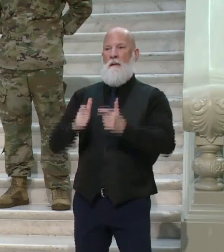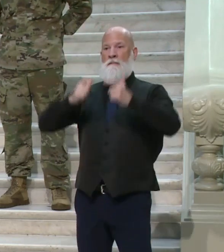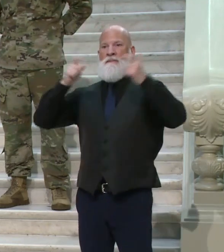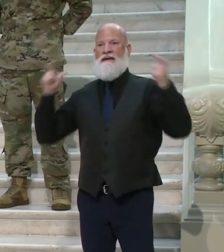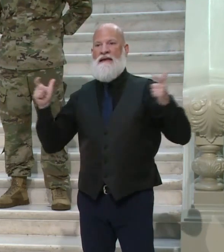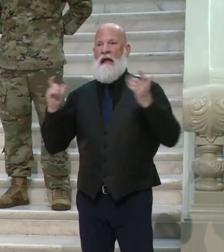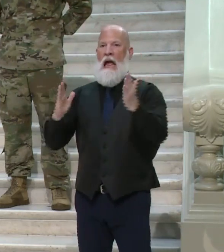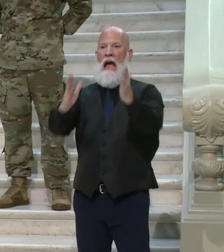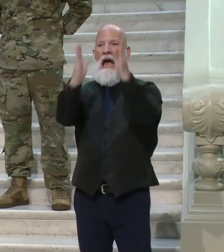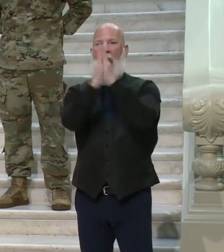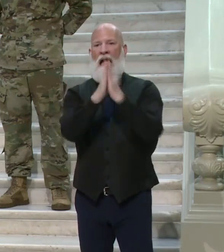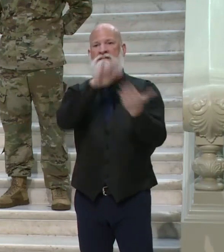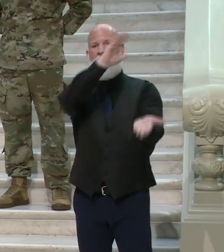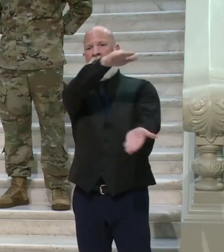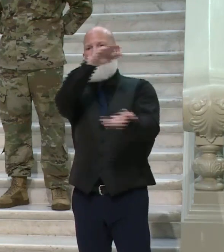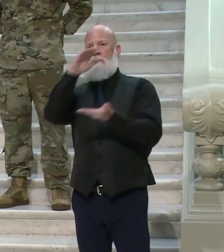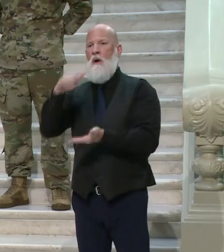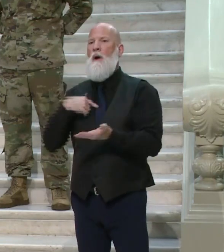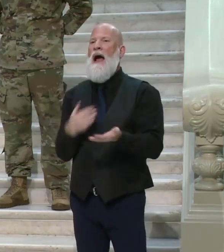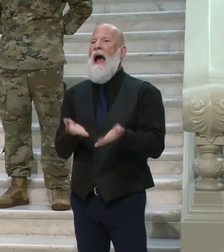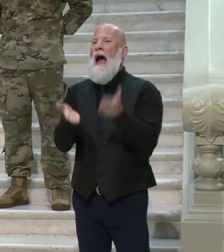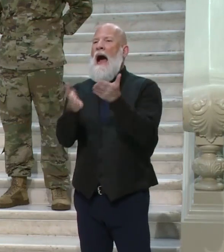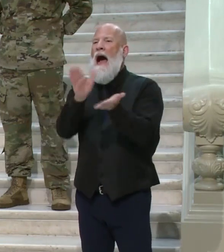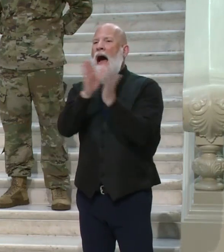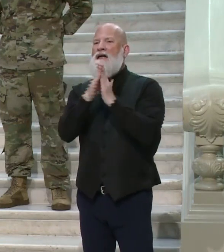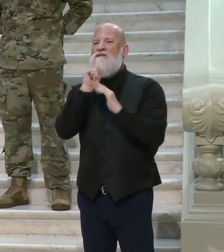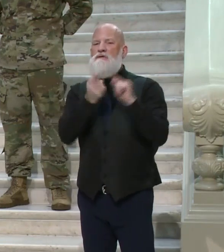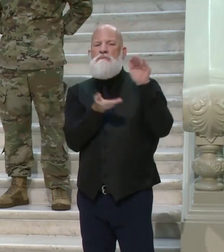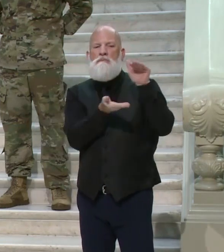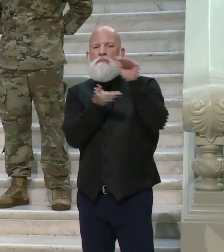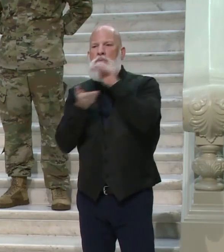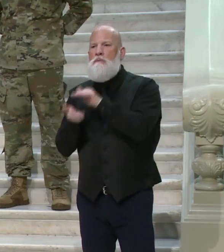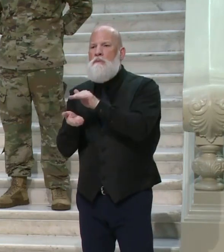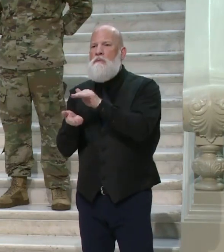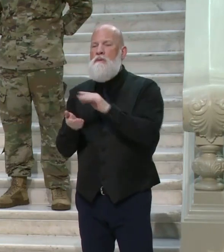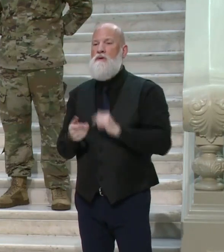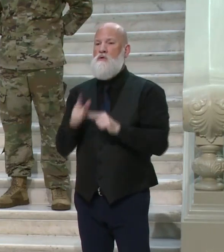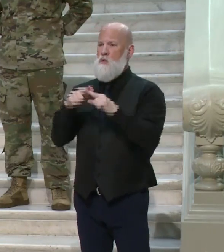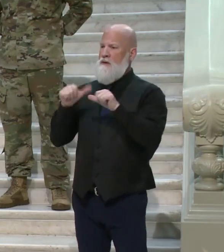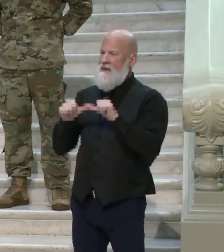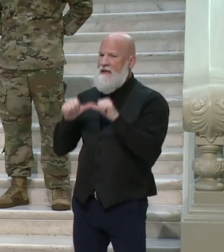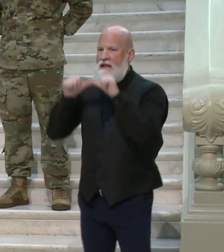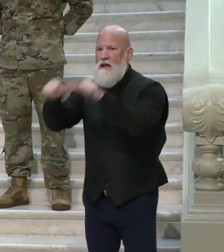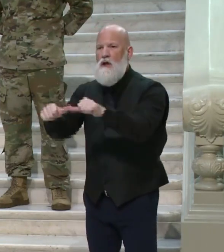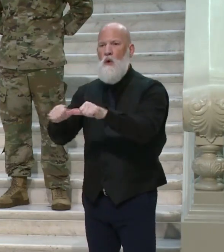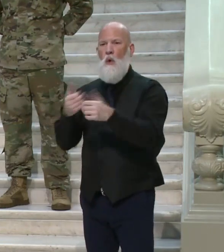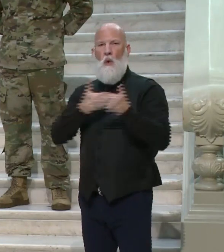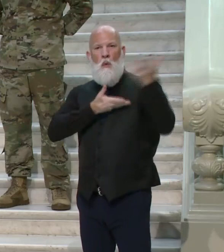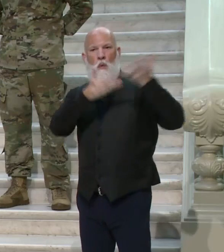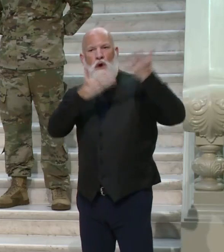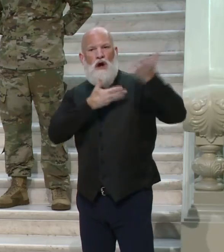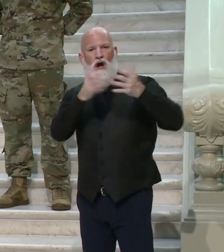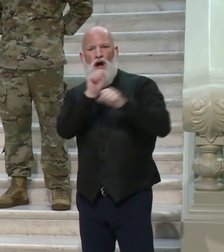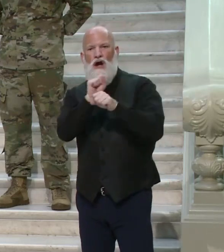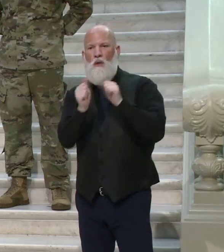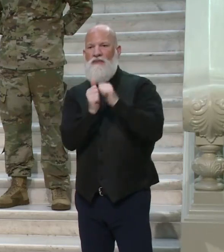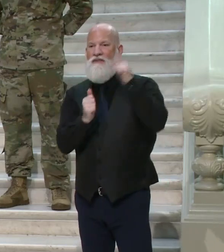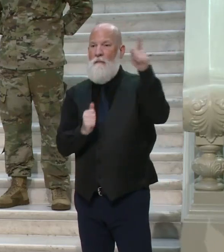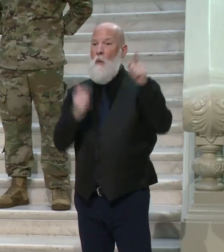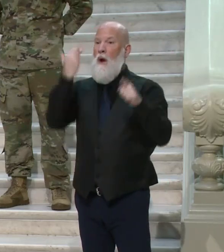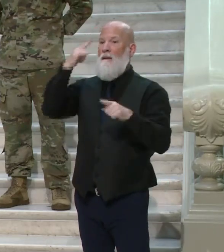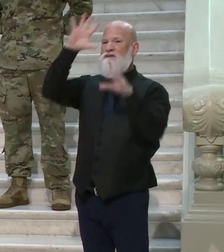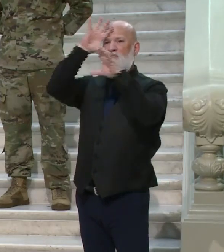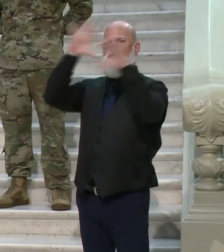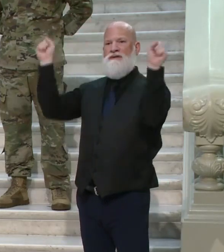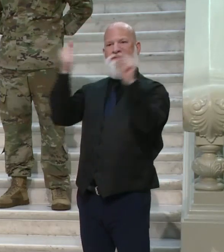The state has bought those as well. We're going to continue to work with them because the president and I believe in the same